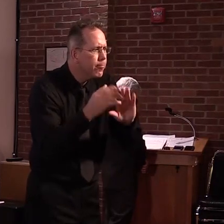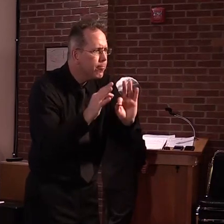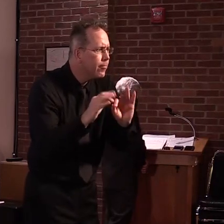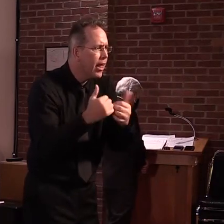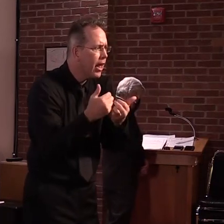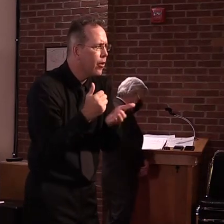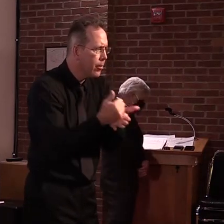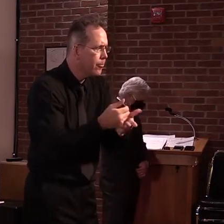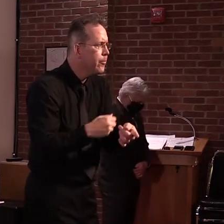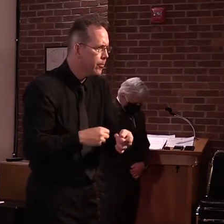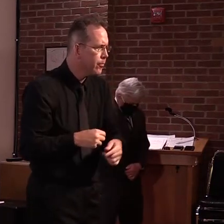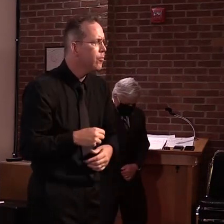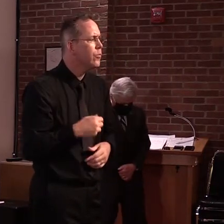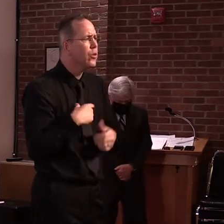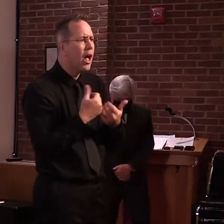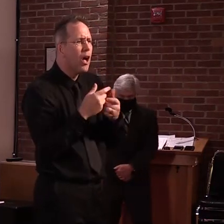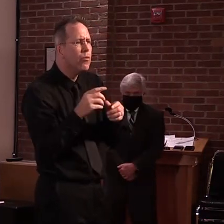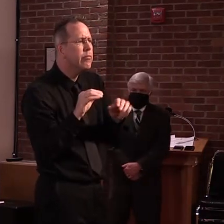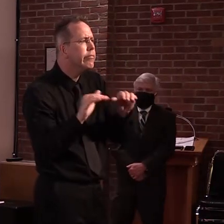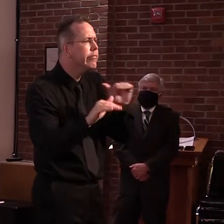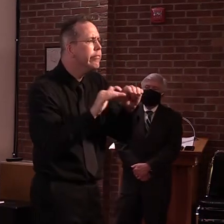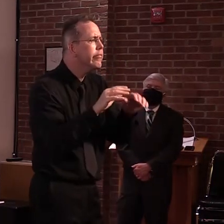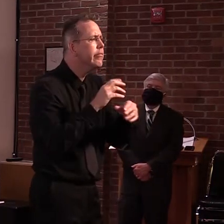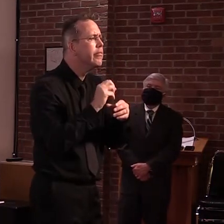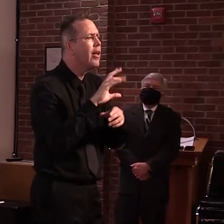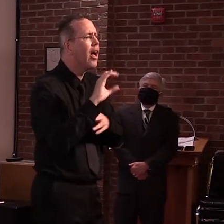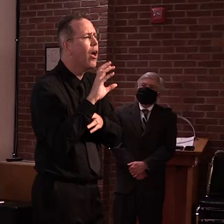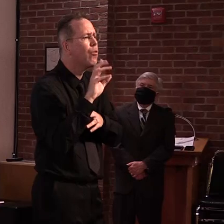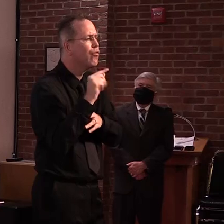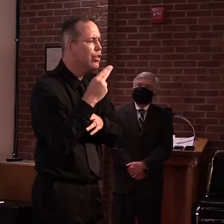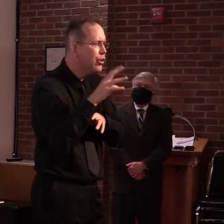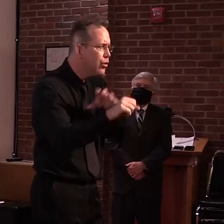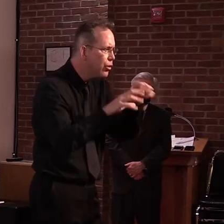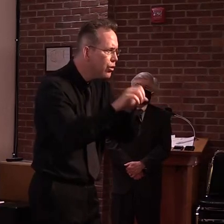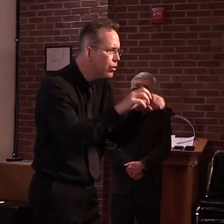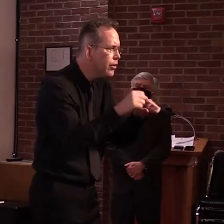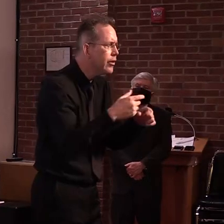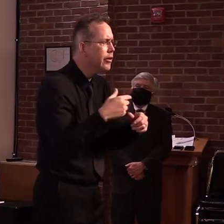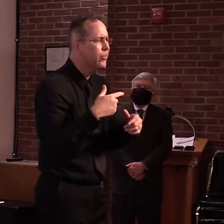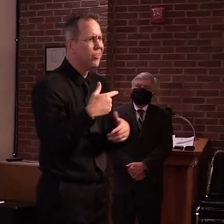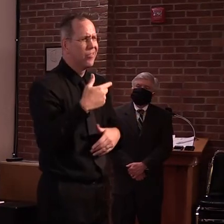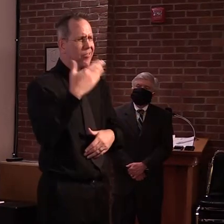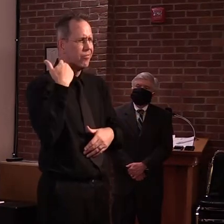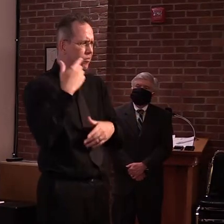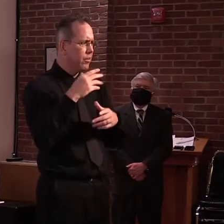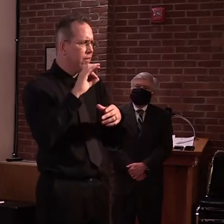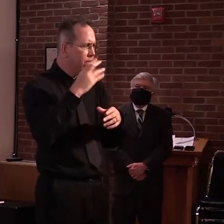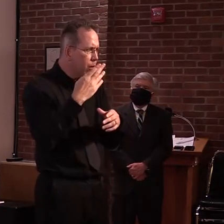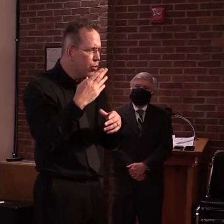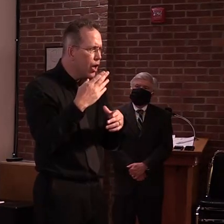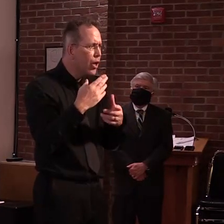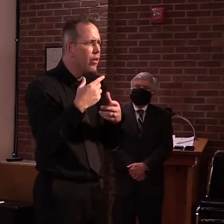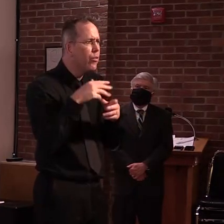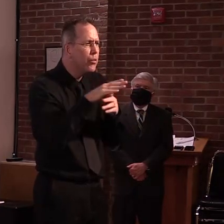on our social media, as well as our email, which if you haven't signed up, people should sign up for